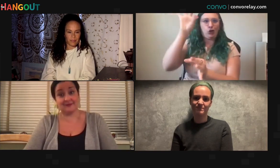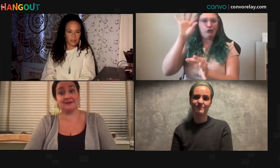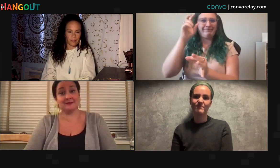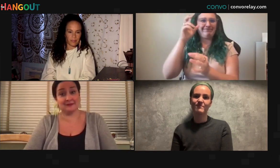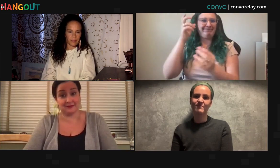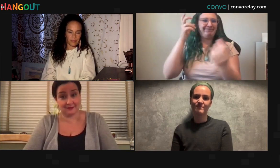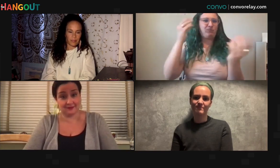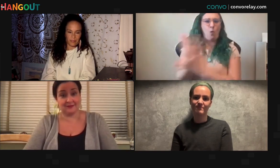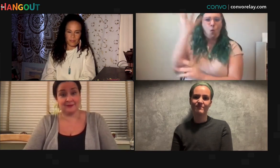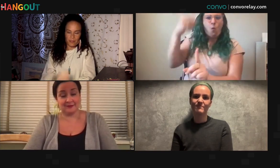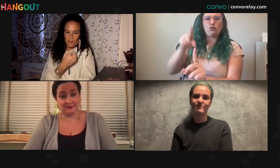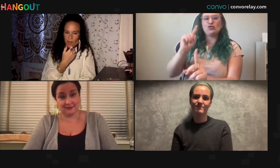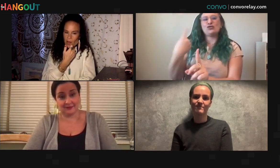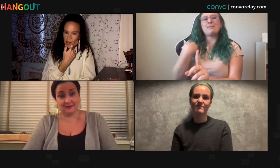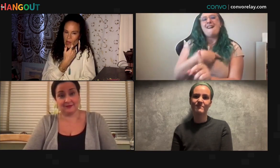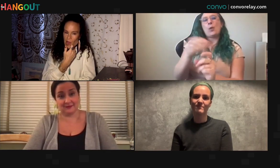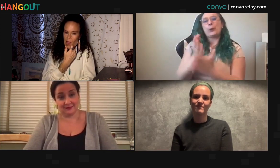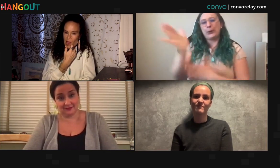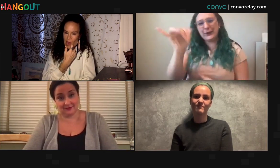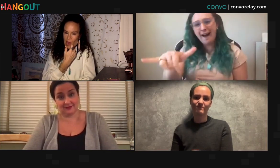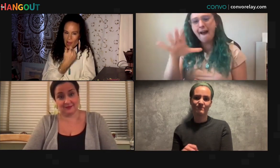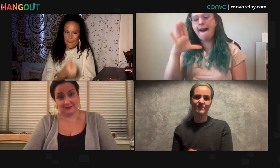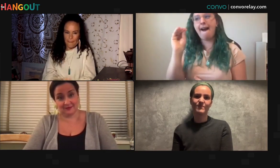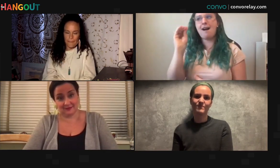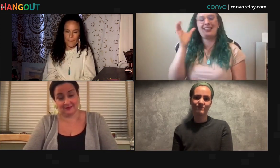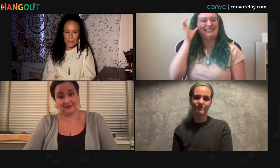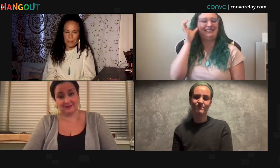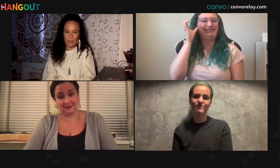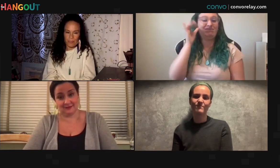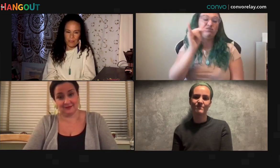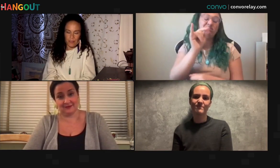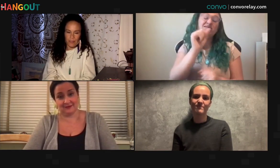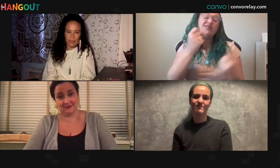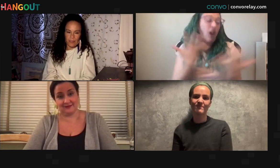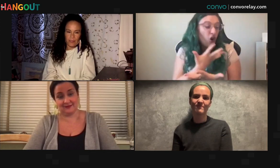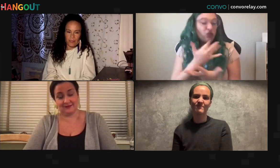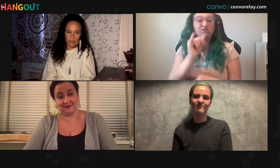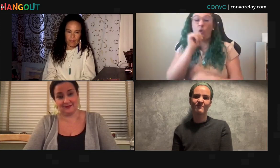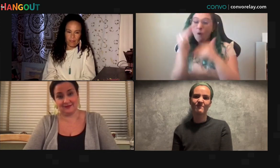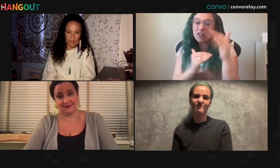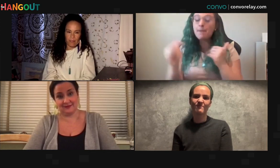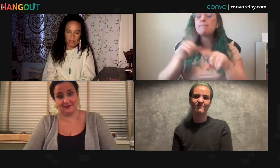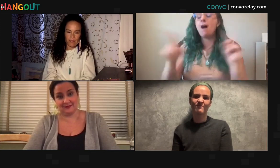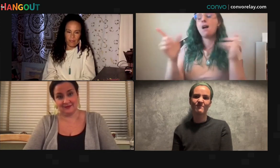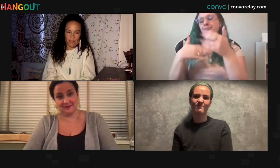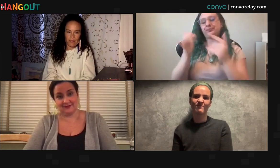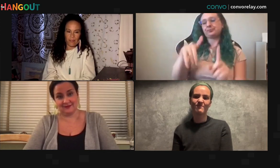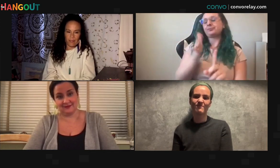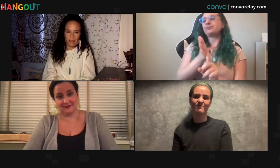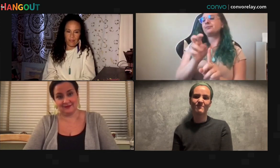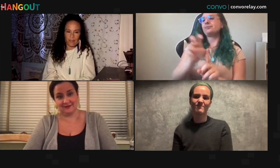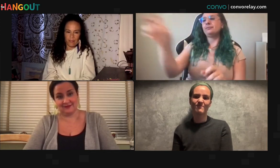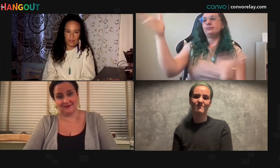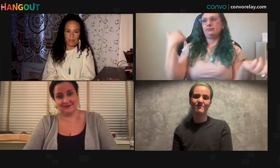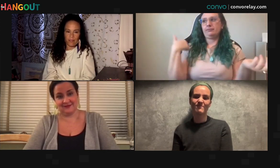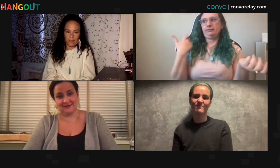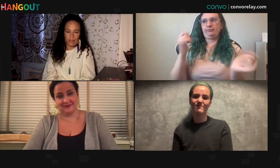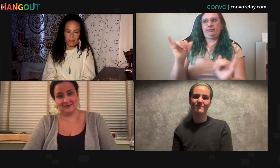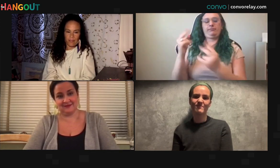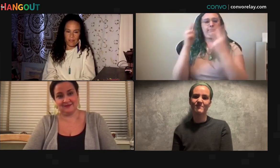really uncomfortable time. And it was a lot of spiritual growth. And sometimes you do have to get through that. And it can be very scary